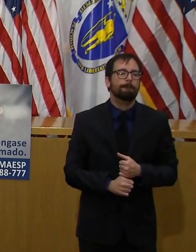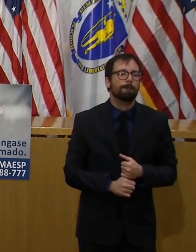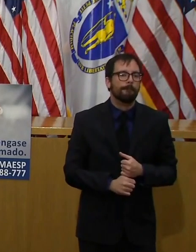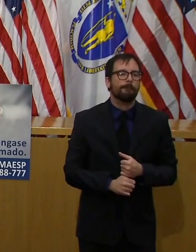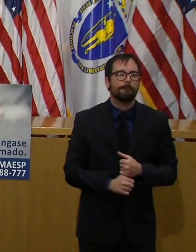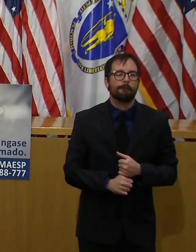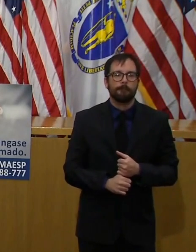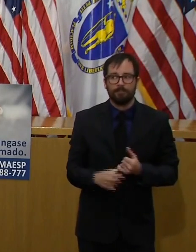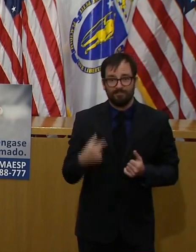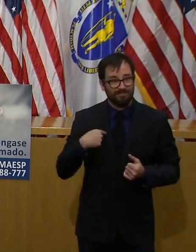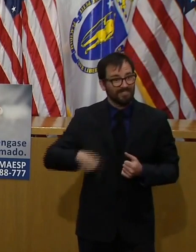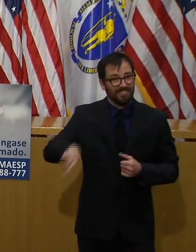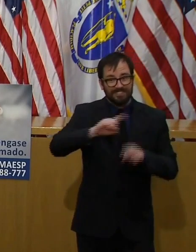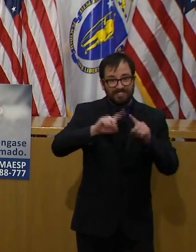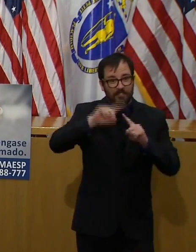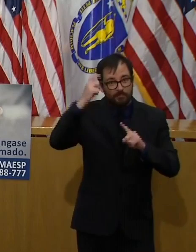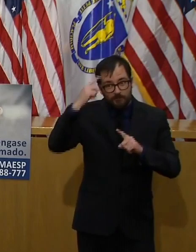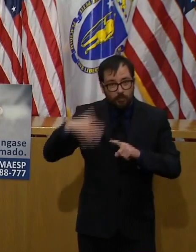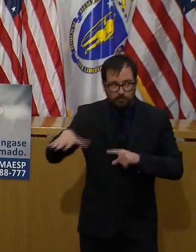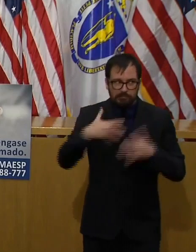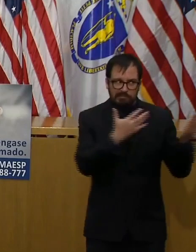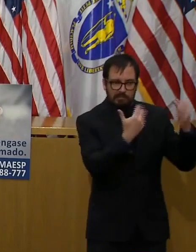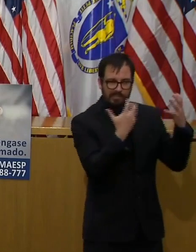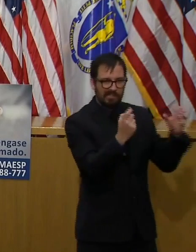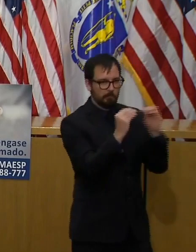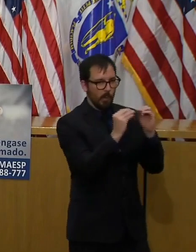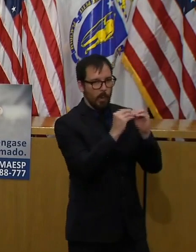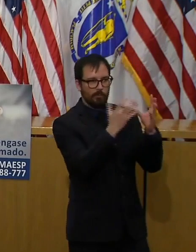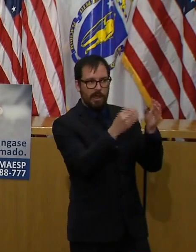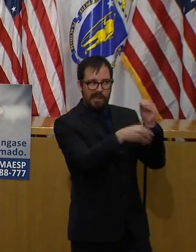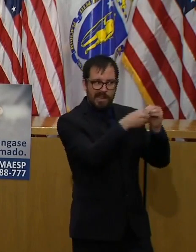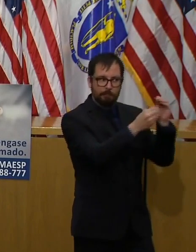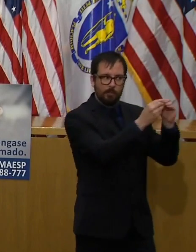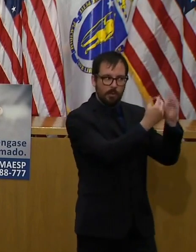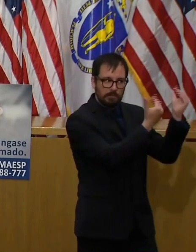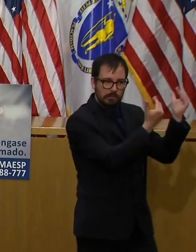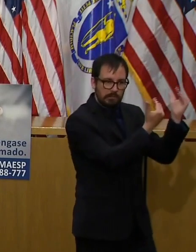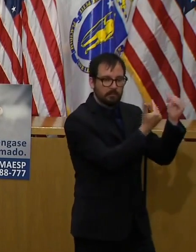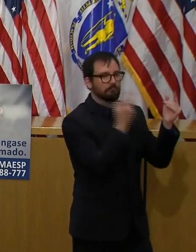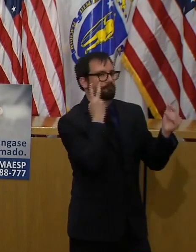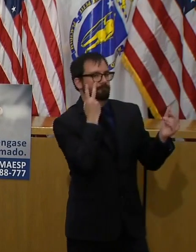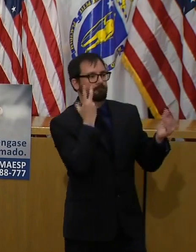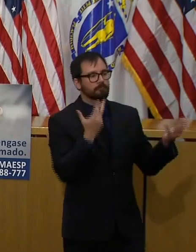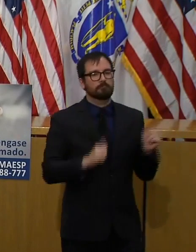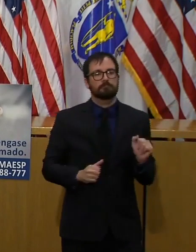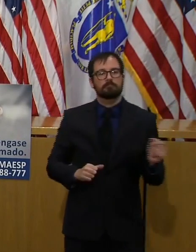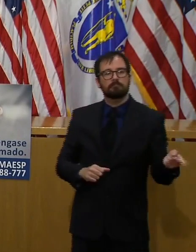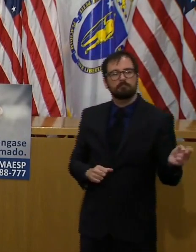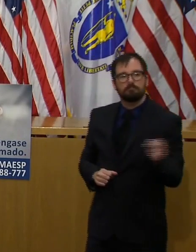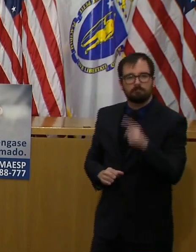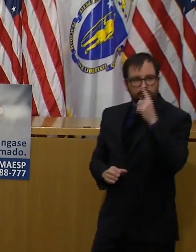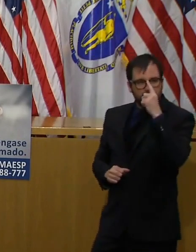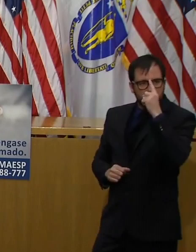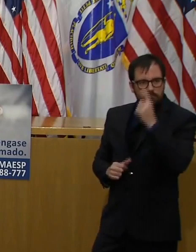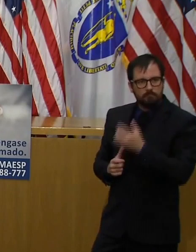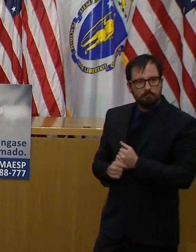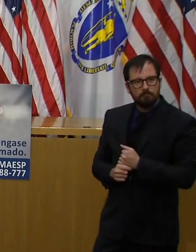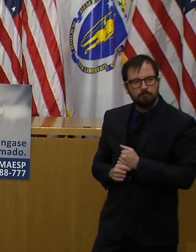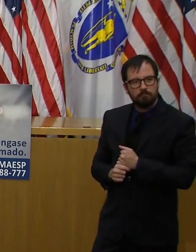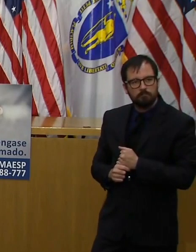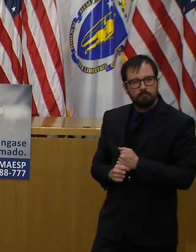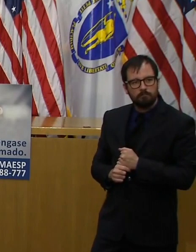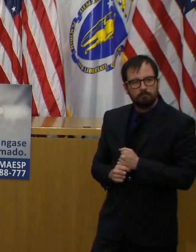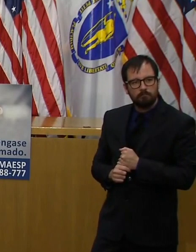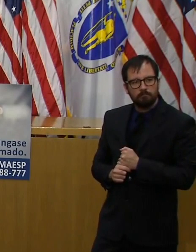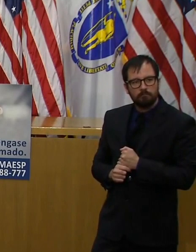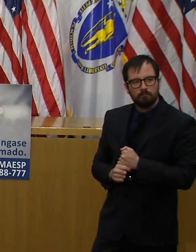extended. Governor, officials and community leaders in Chelsea said they felt the state should have caught the outbreak there sooner,